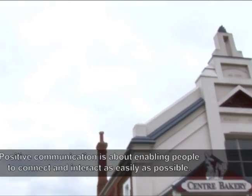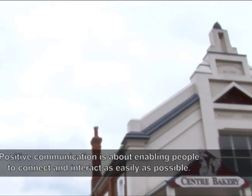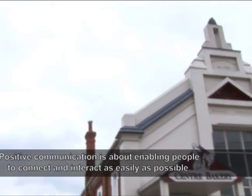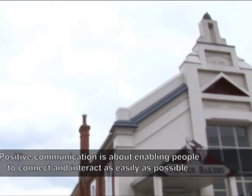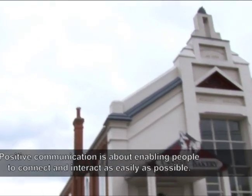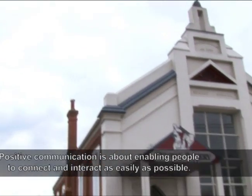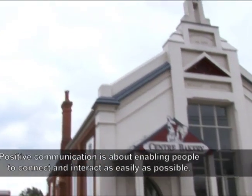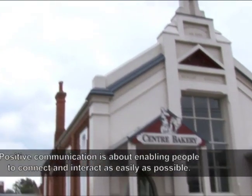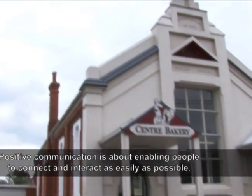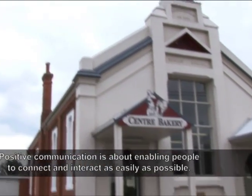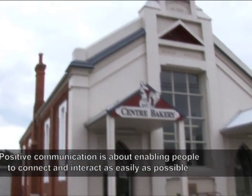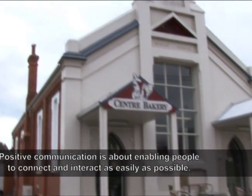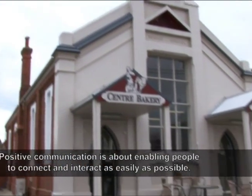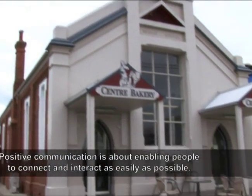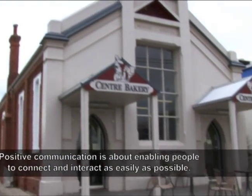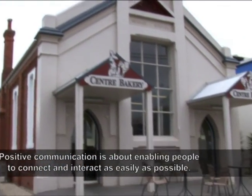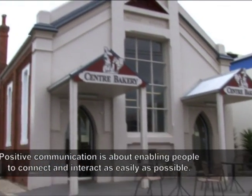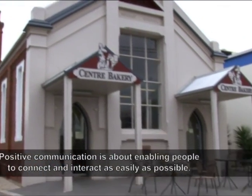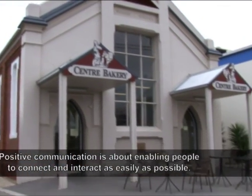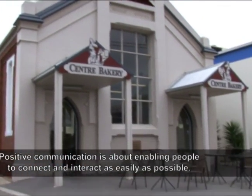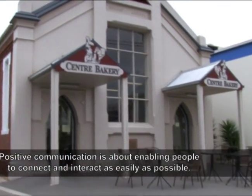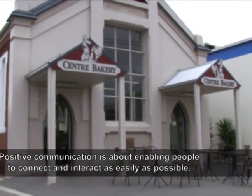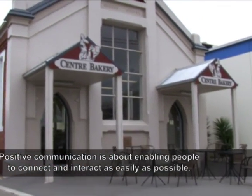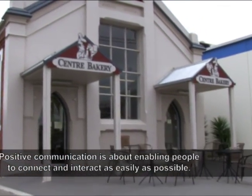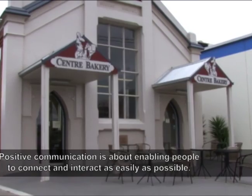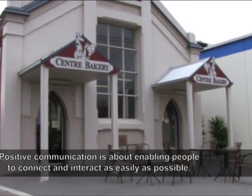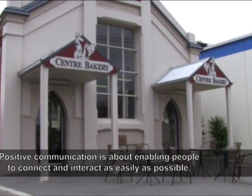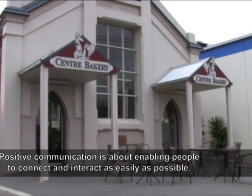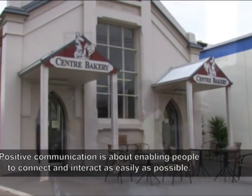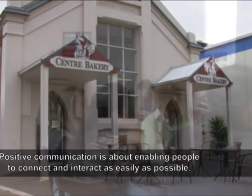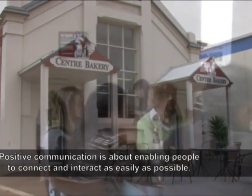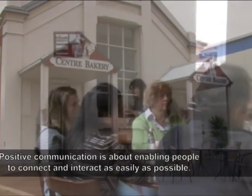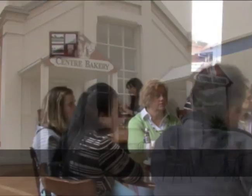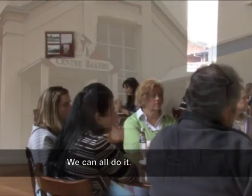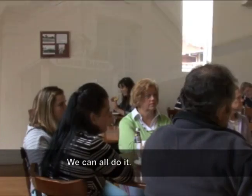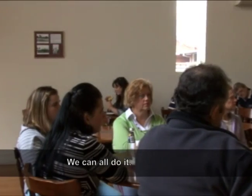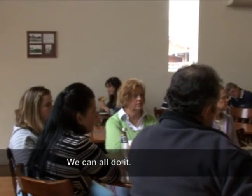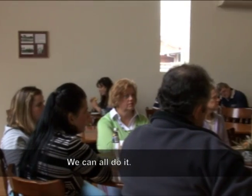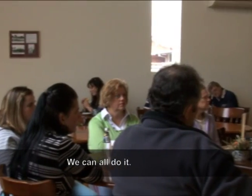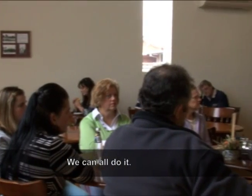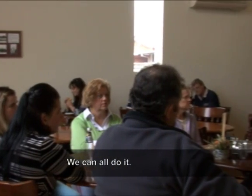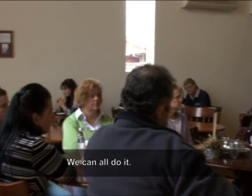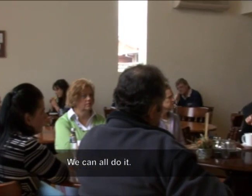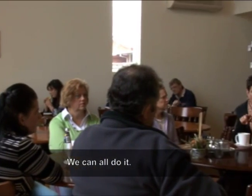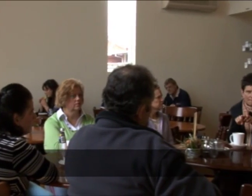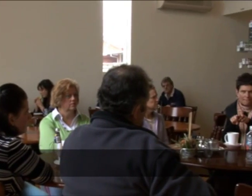Positive communication is about enabling people to connect and interact as easily as possible. We can all do it. The